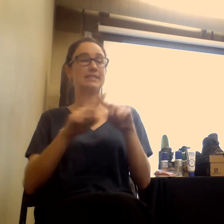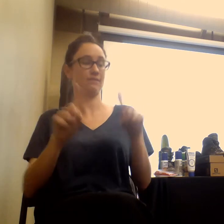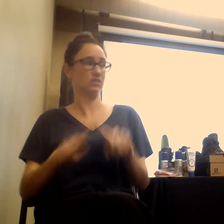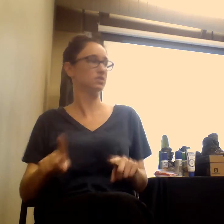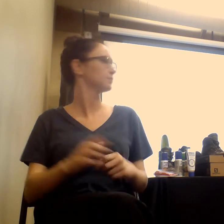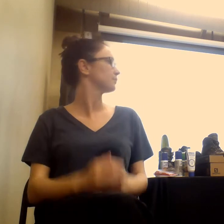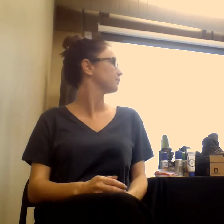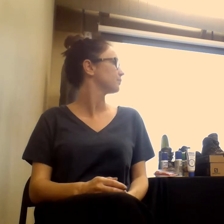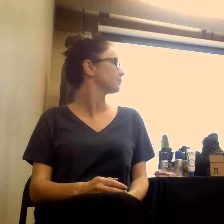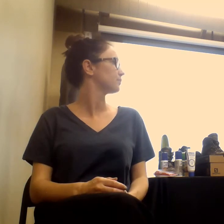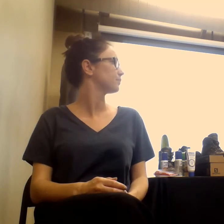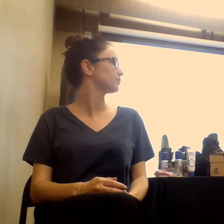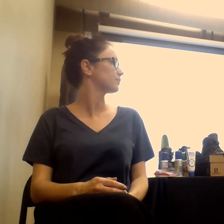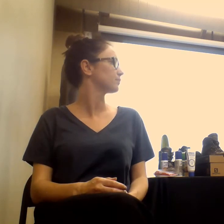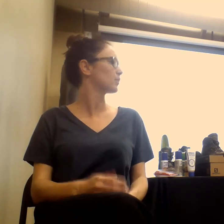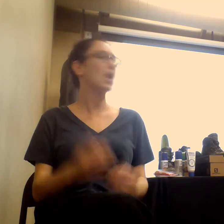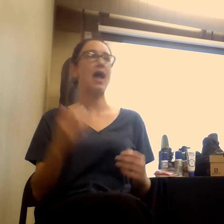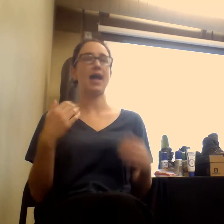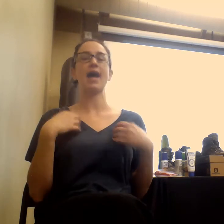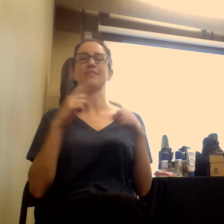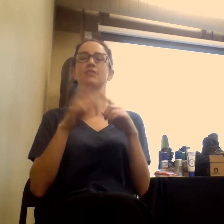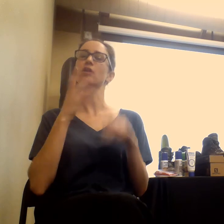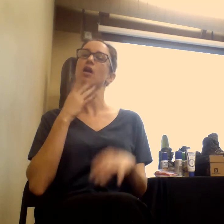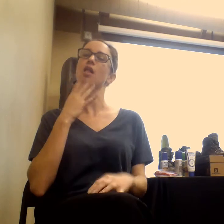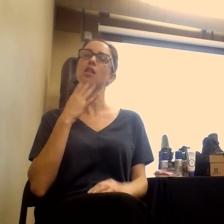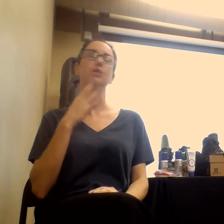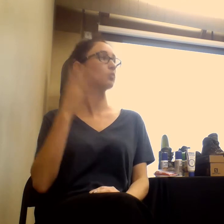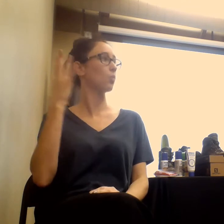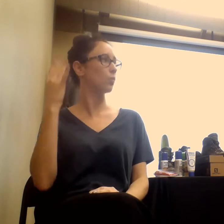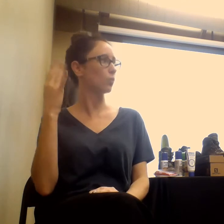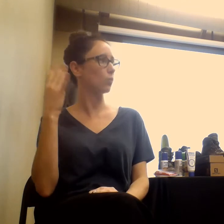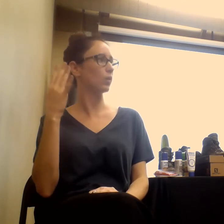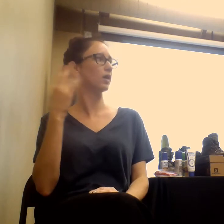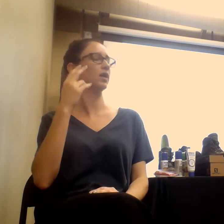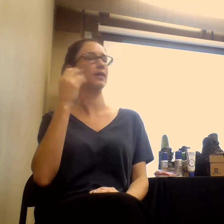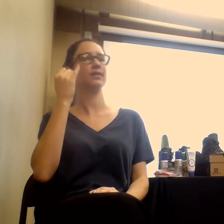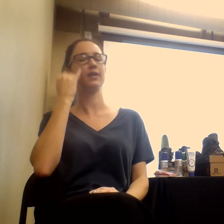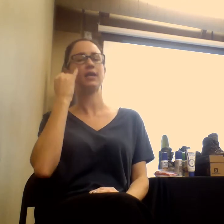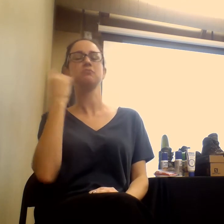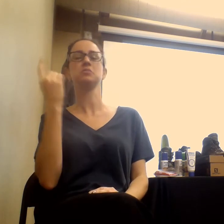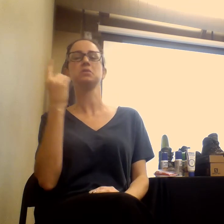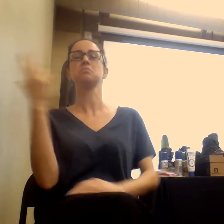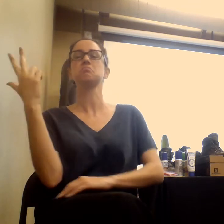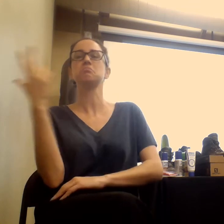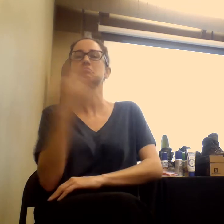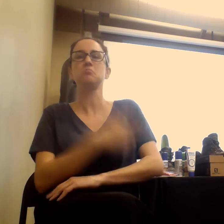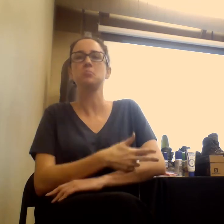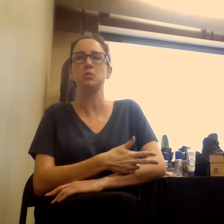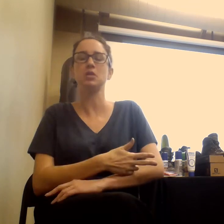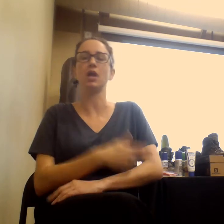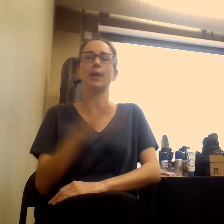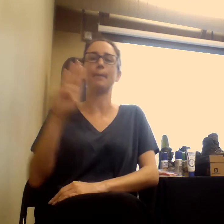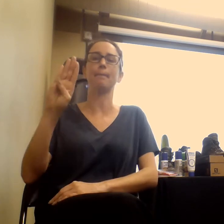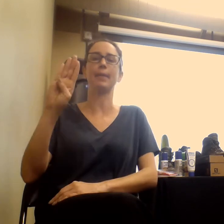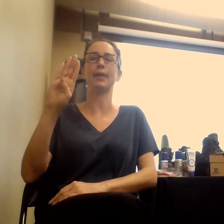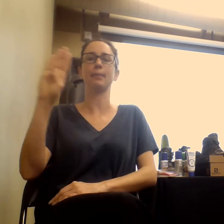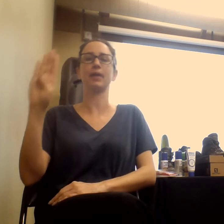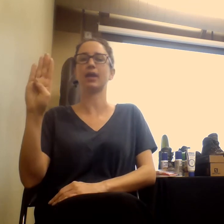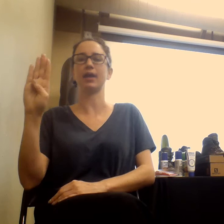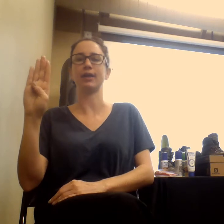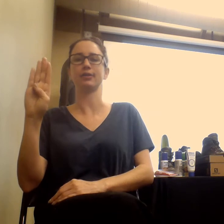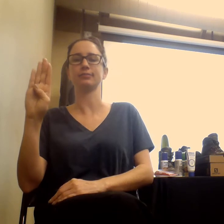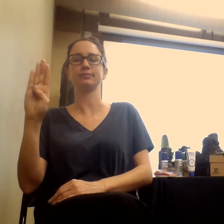this is, if I'm going on anything from a 3-day South Rim Big Bend, or I'm doing a